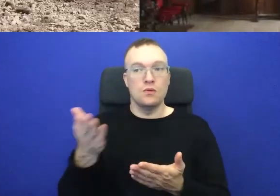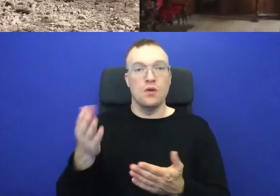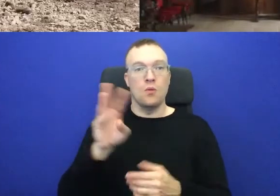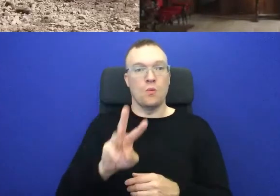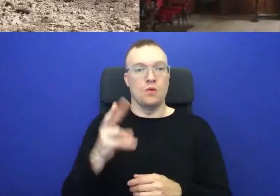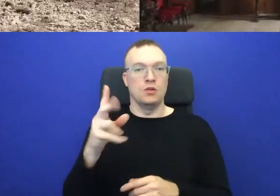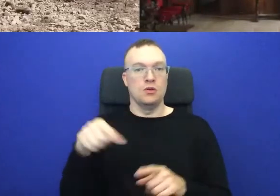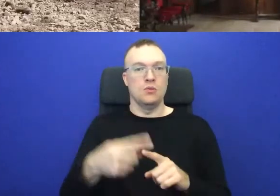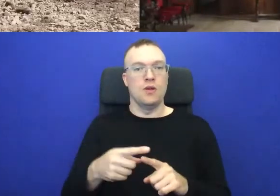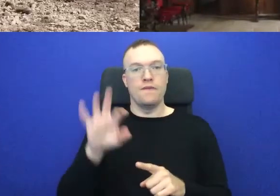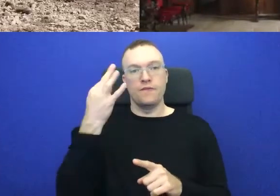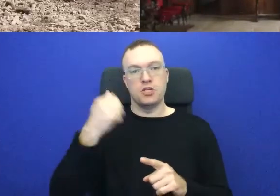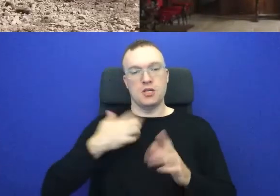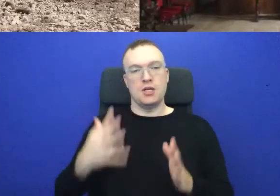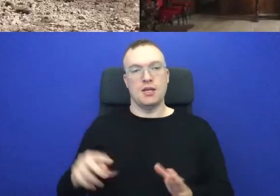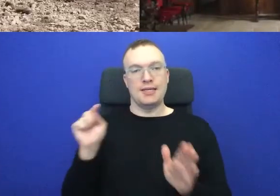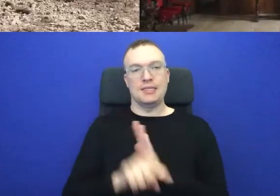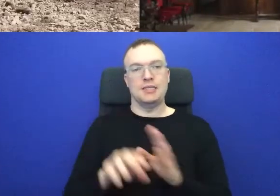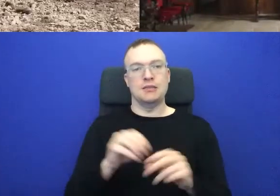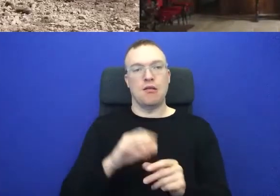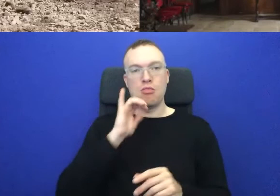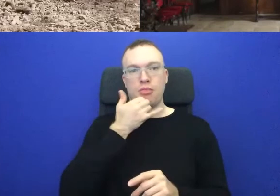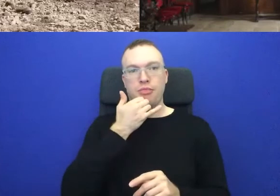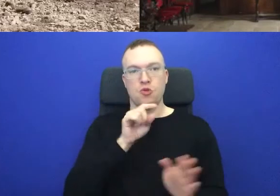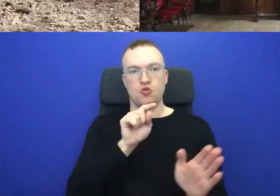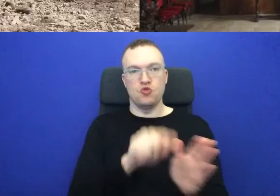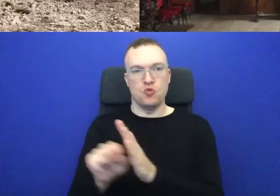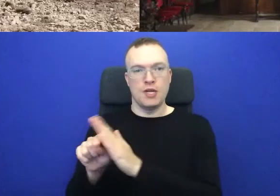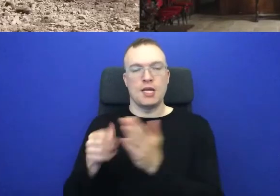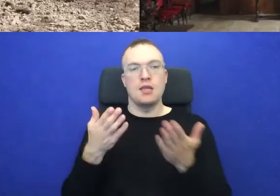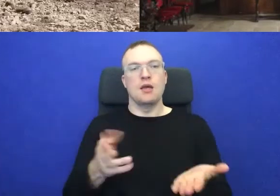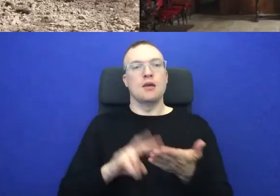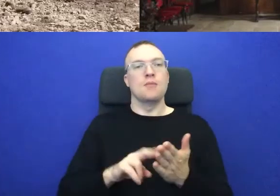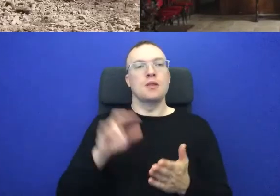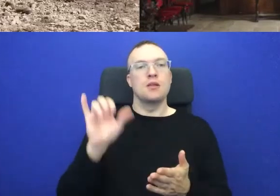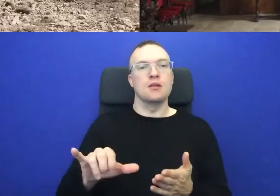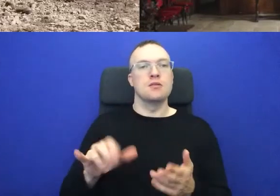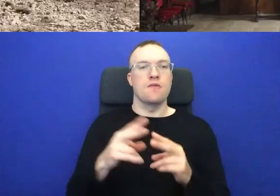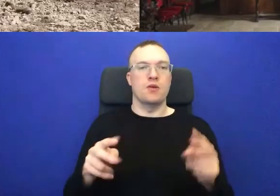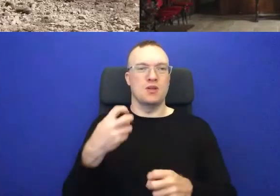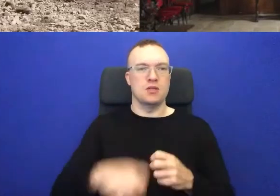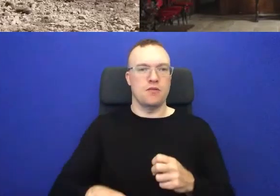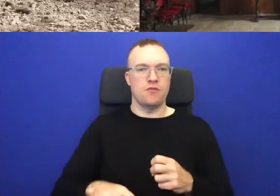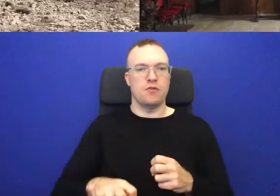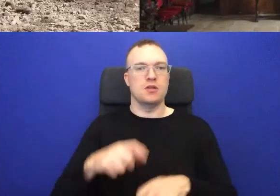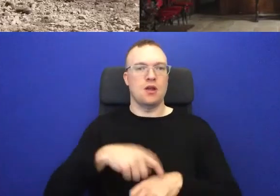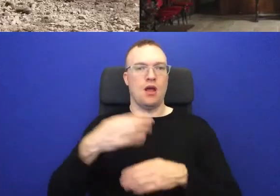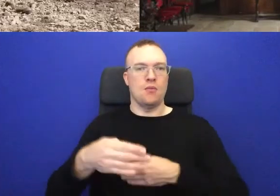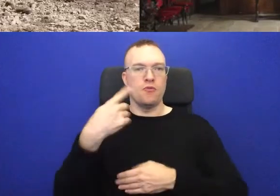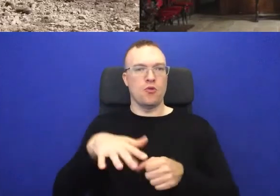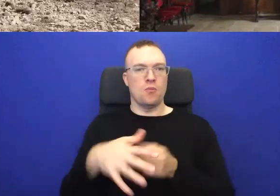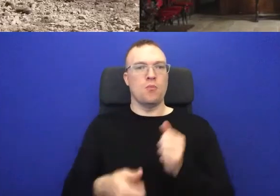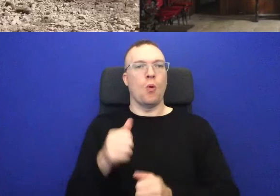when one of the French Canadians was killed in an accidental shooting there. So it was, a very, very difficult period for most of the